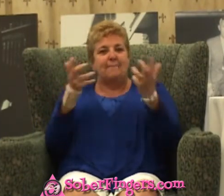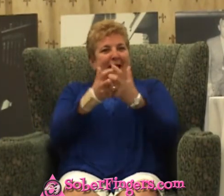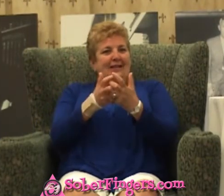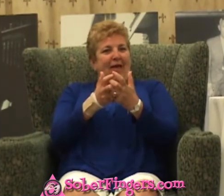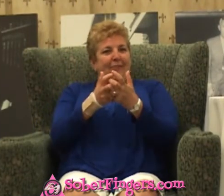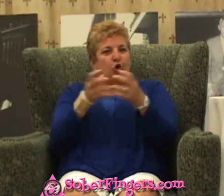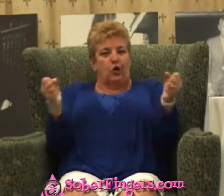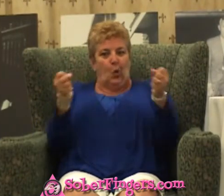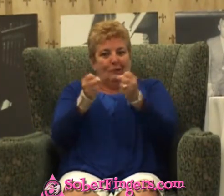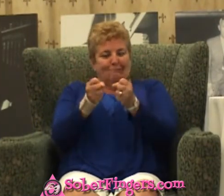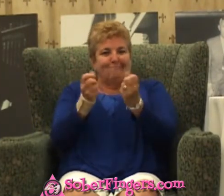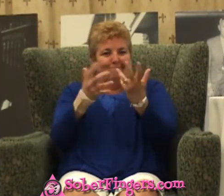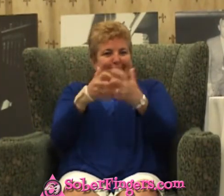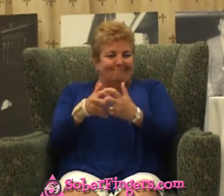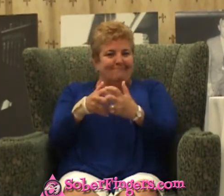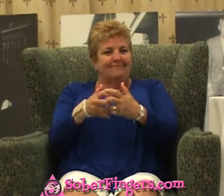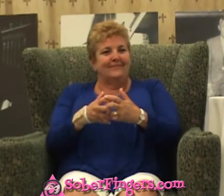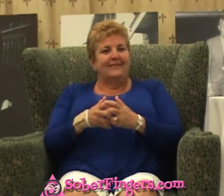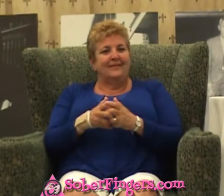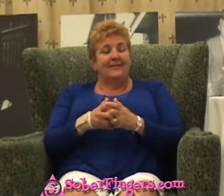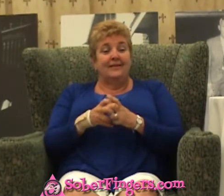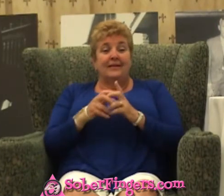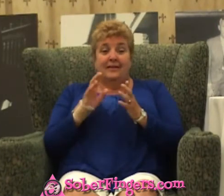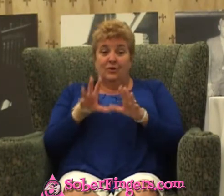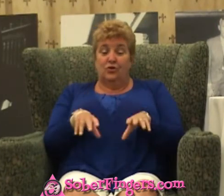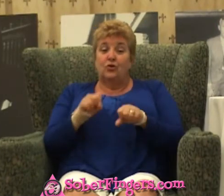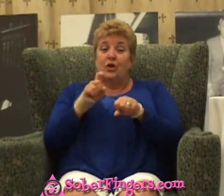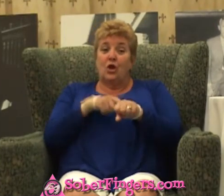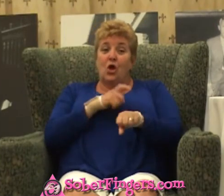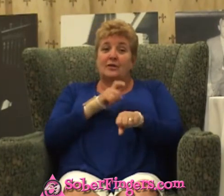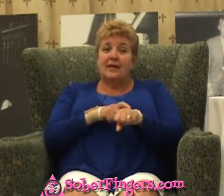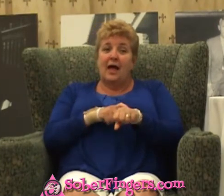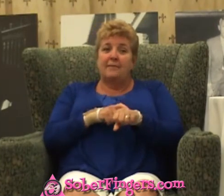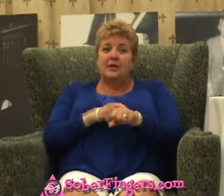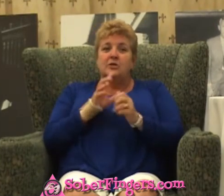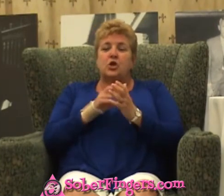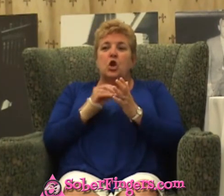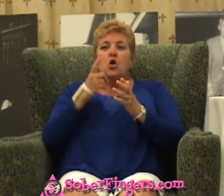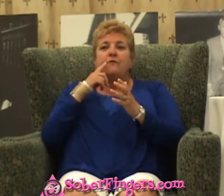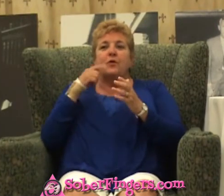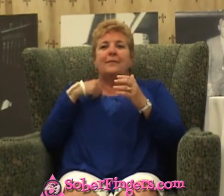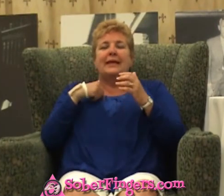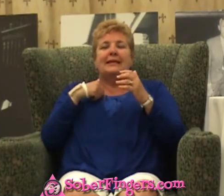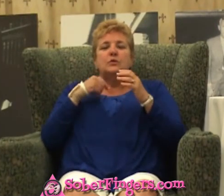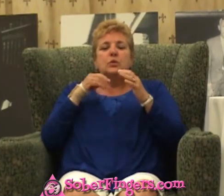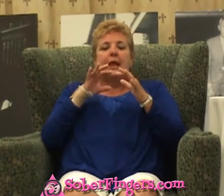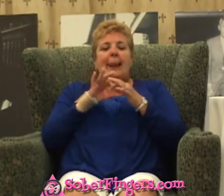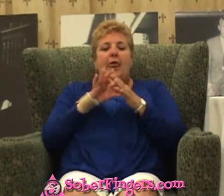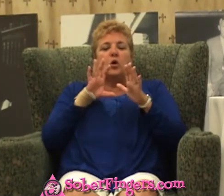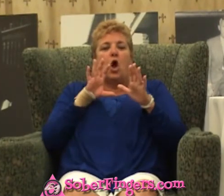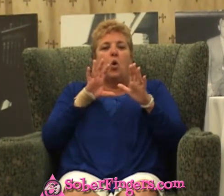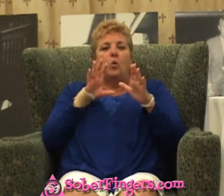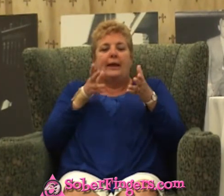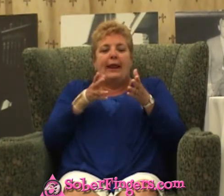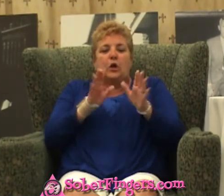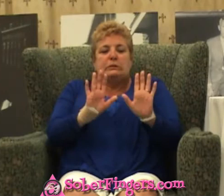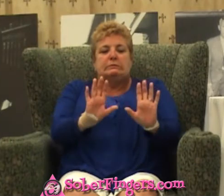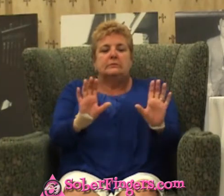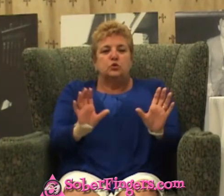And over time, it took a long time for me to learn how to take my hands off of her. I came in here being as bad a parent as I'd ever had.